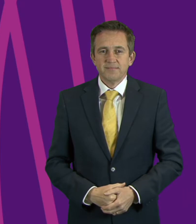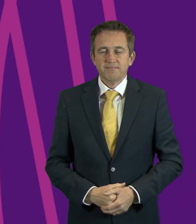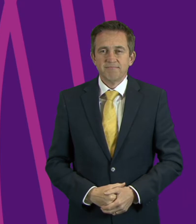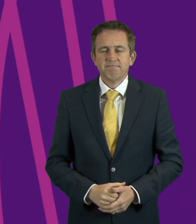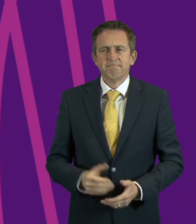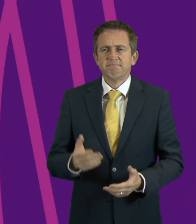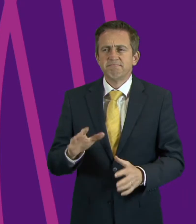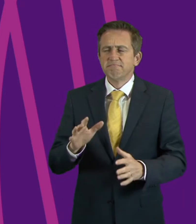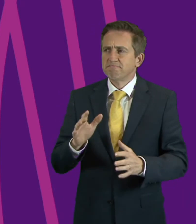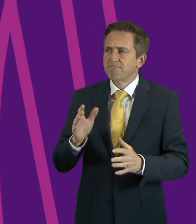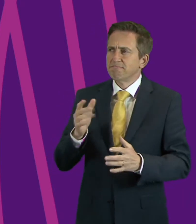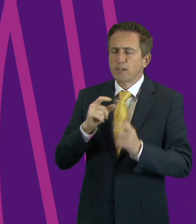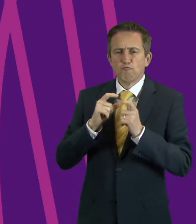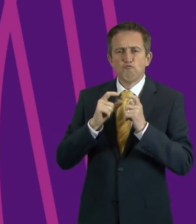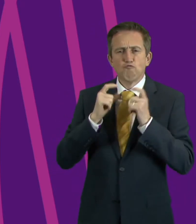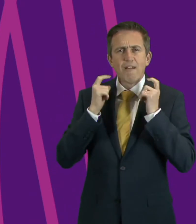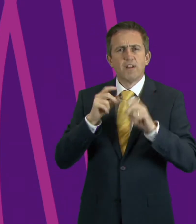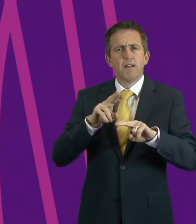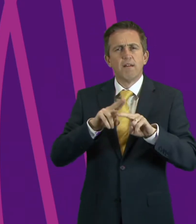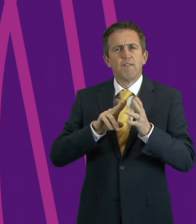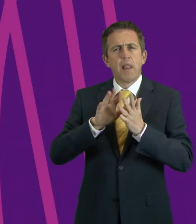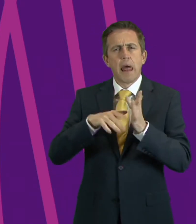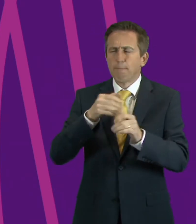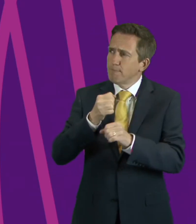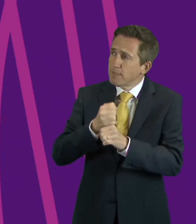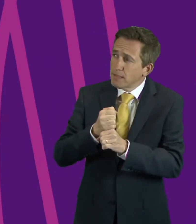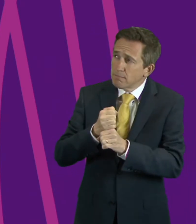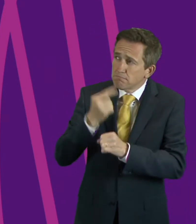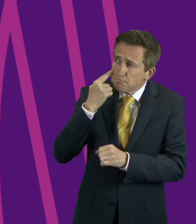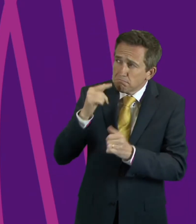We'll just give the Reverend Fleming a few minutes.